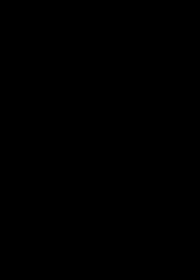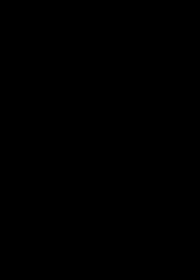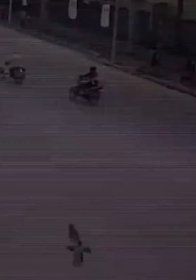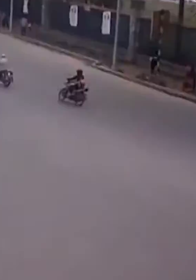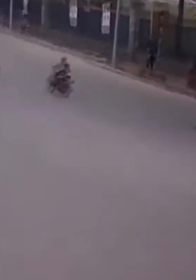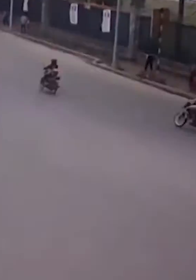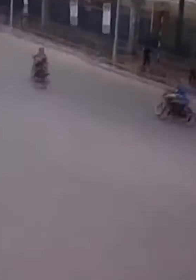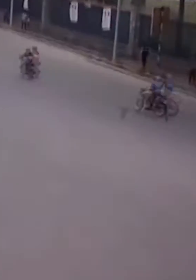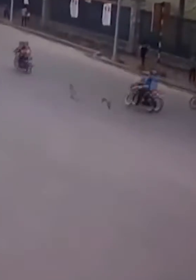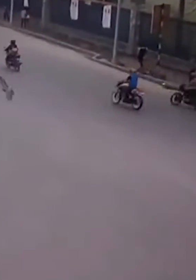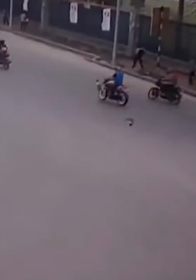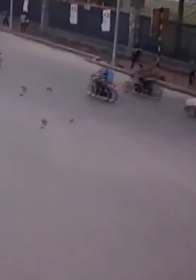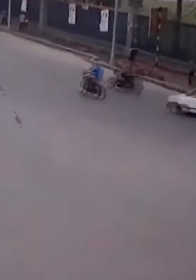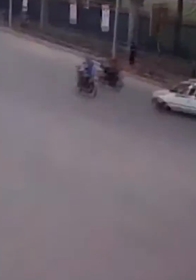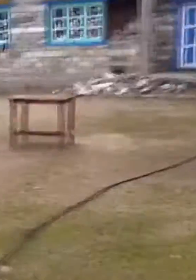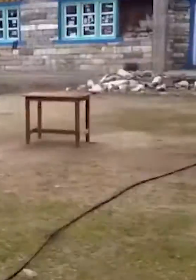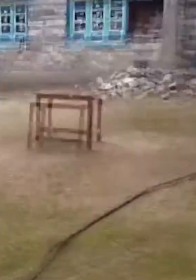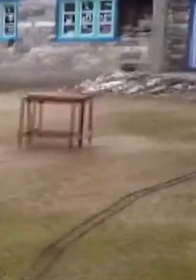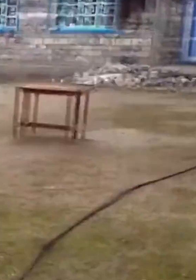happen.